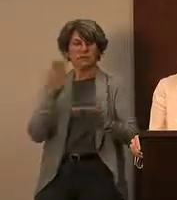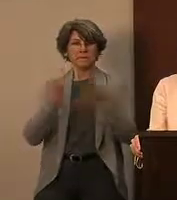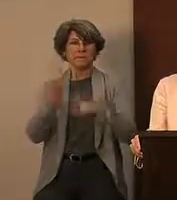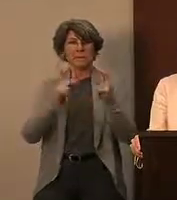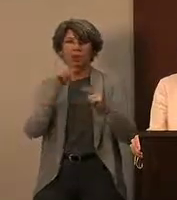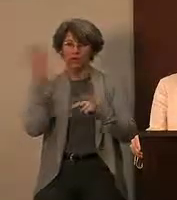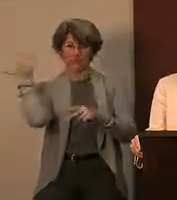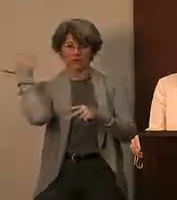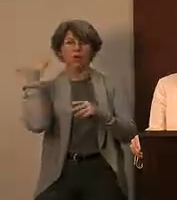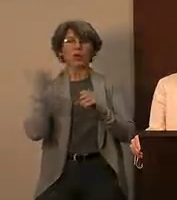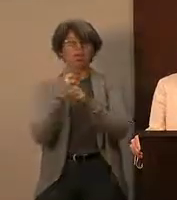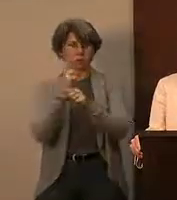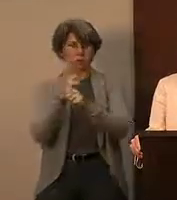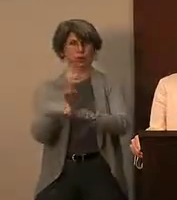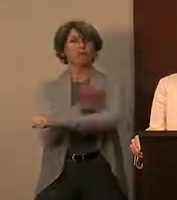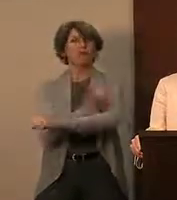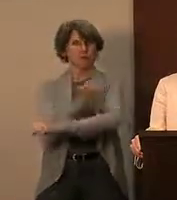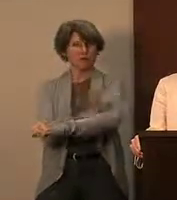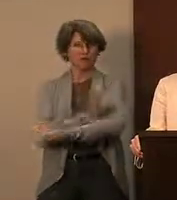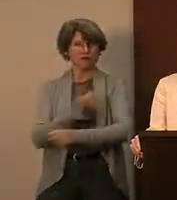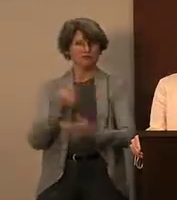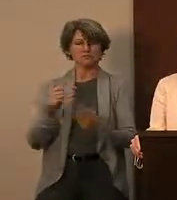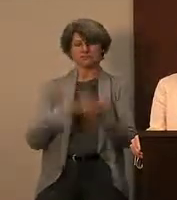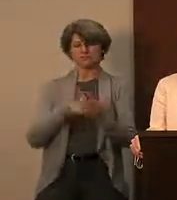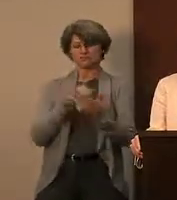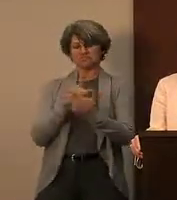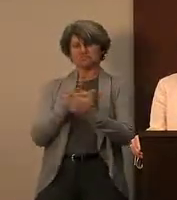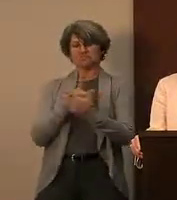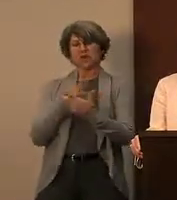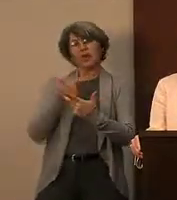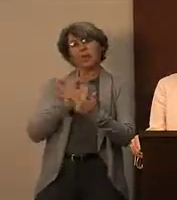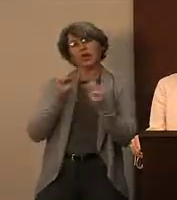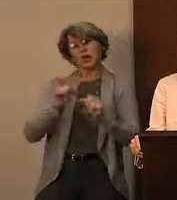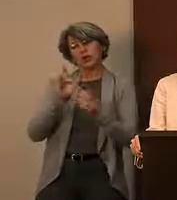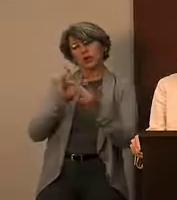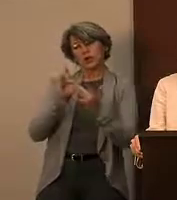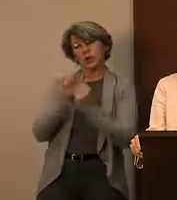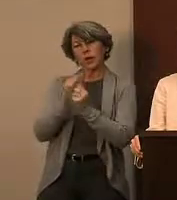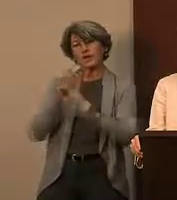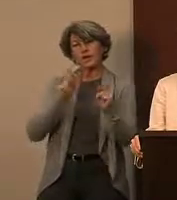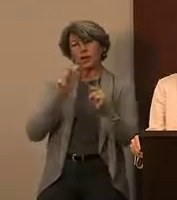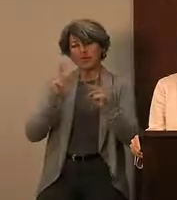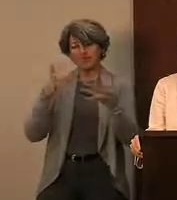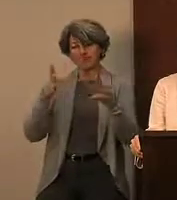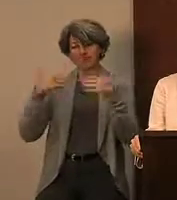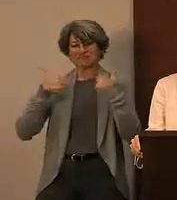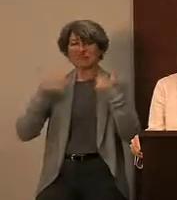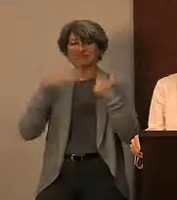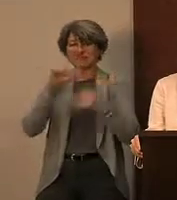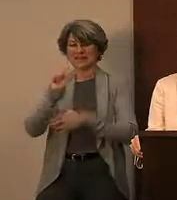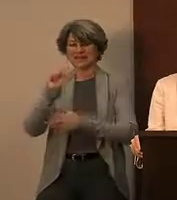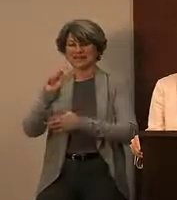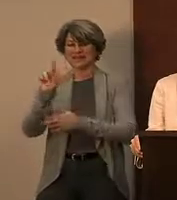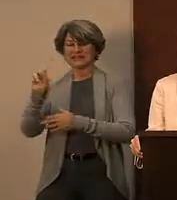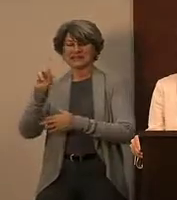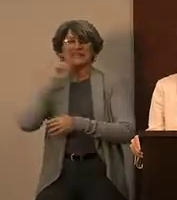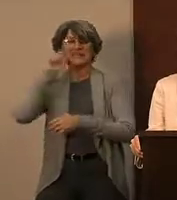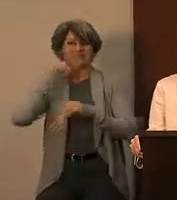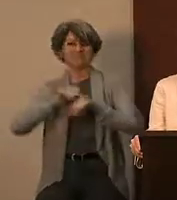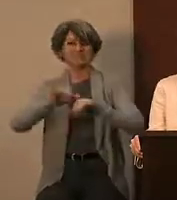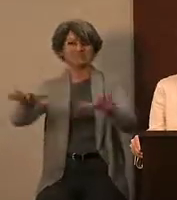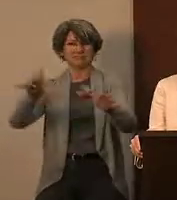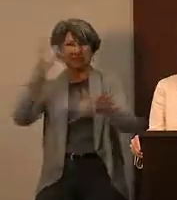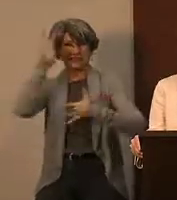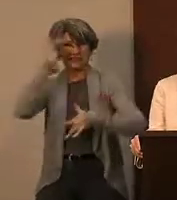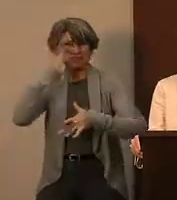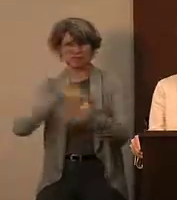used drugs. Also, we can come in contact with people that have sexually transmitted diseases. Another